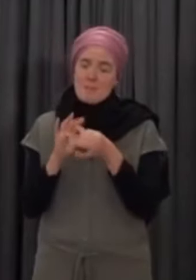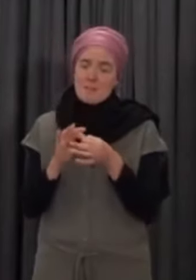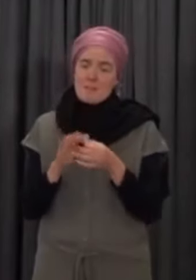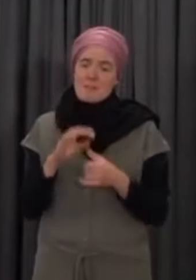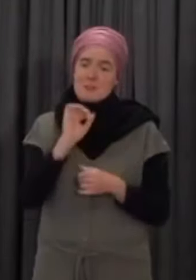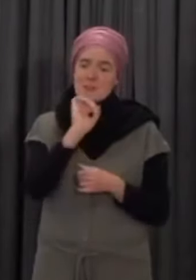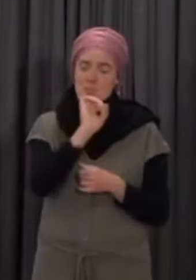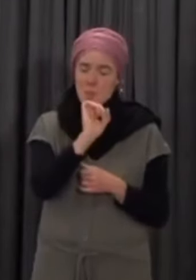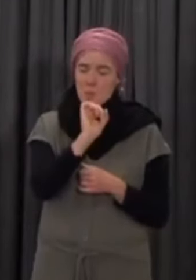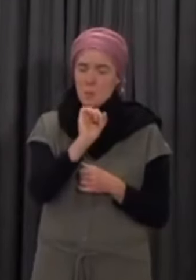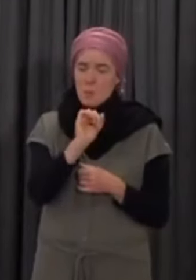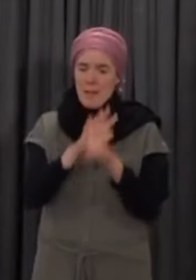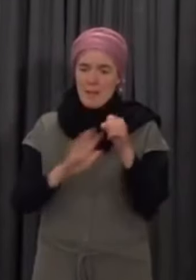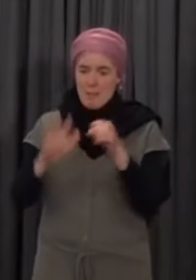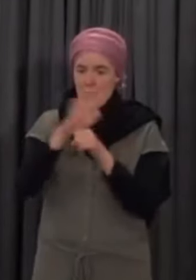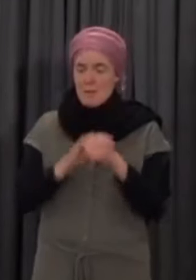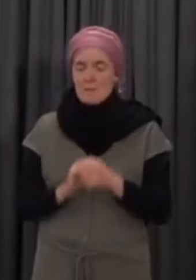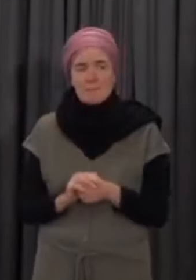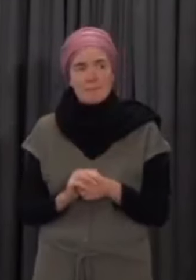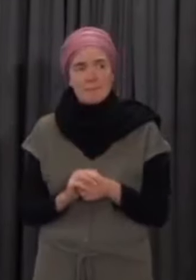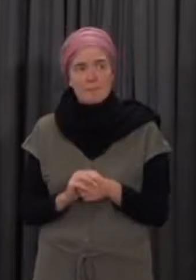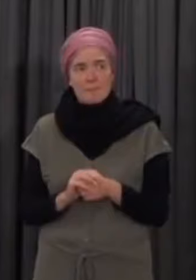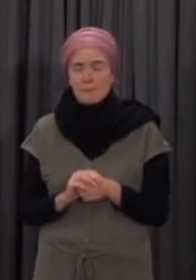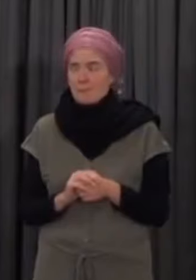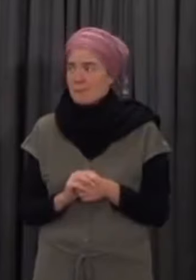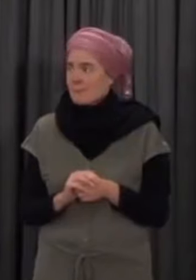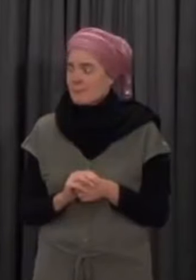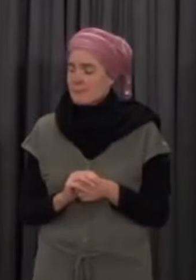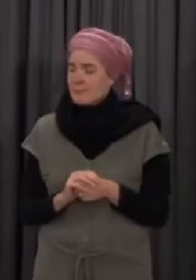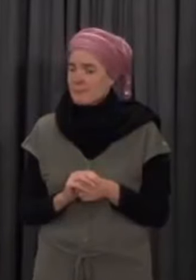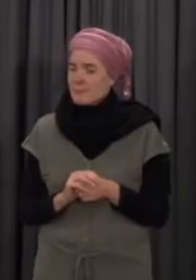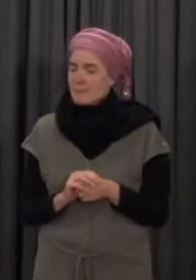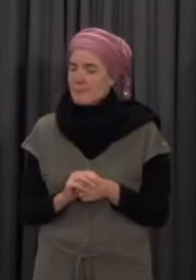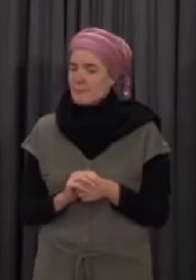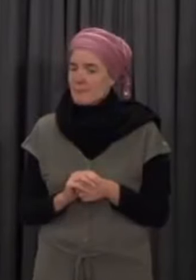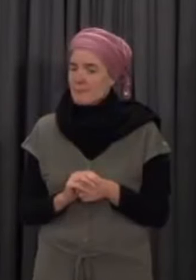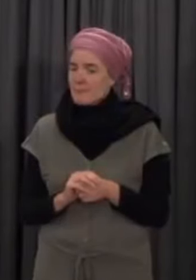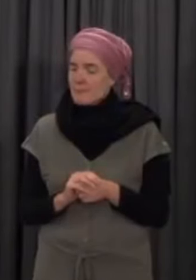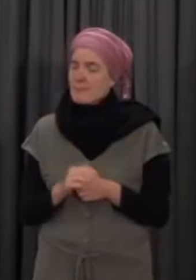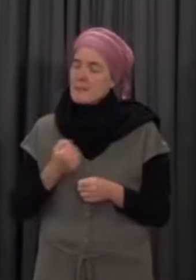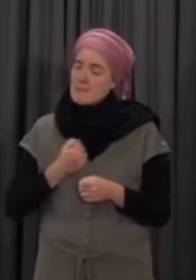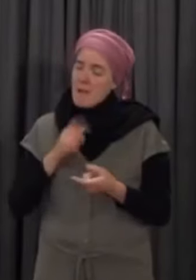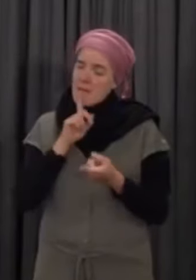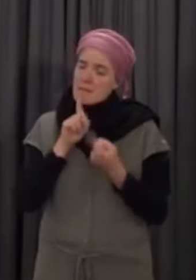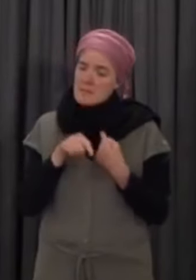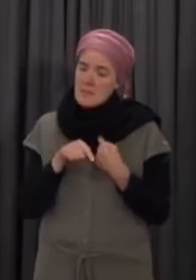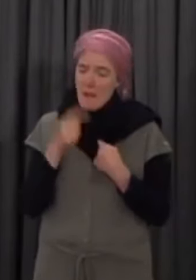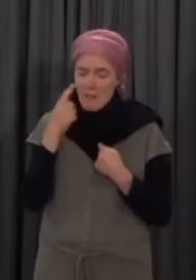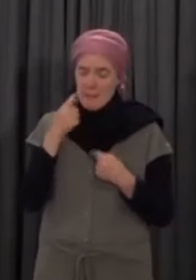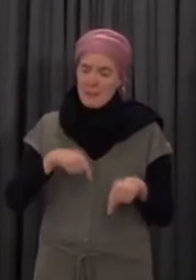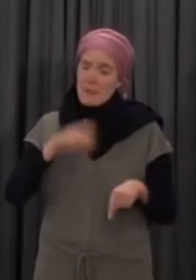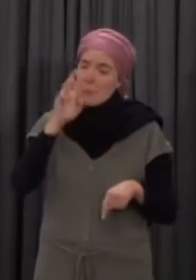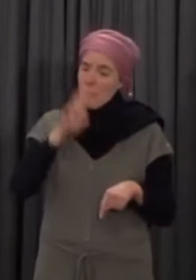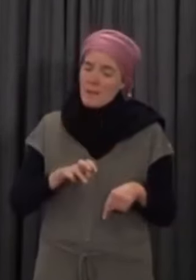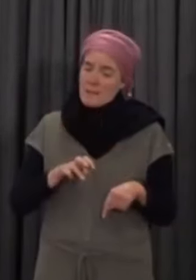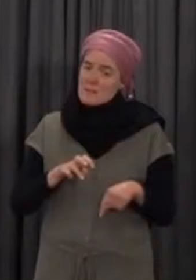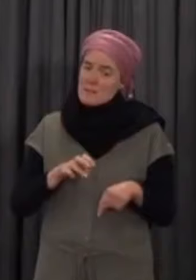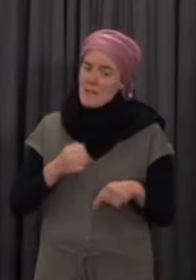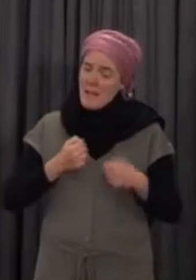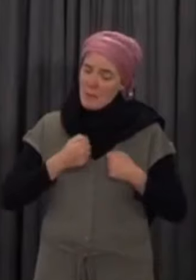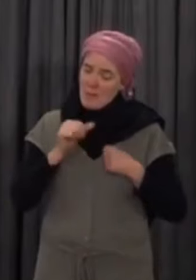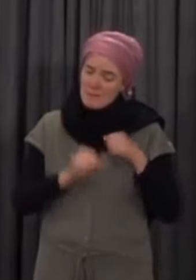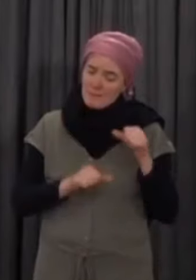a service. But my real answer is on this, is that I think we have got it right in Wales, and I don't